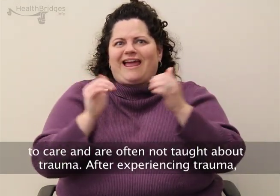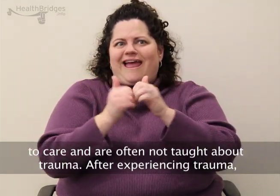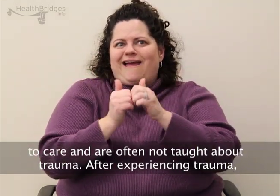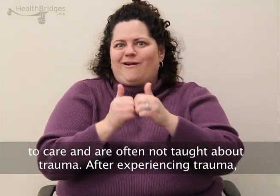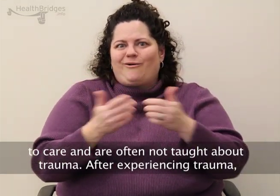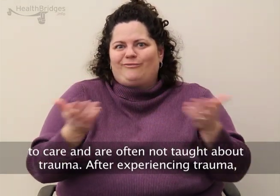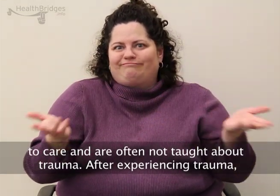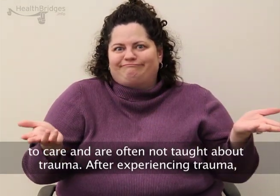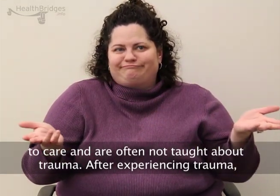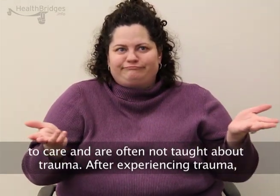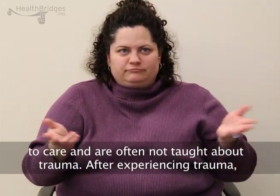trauma.